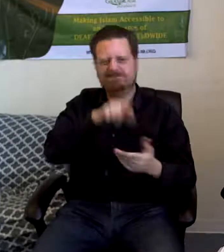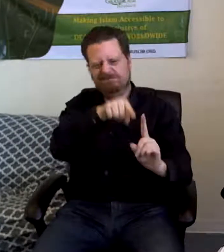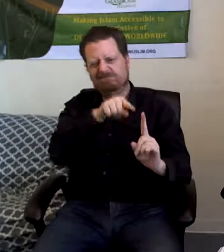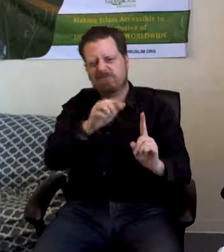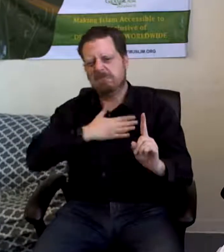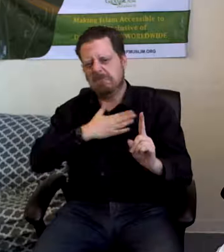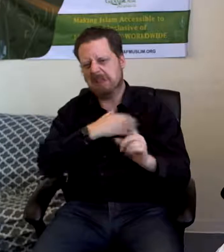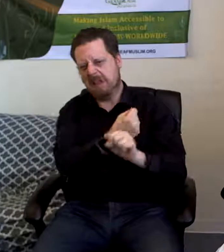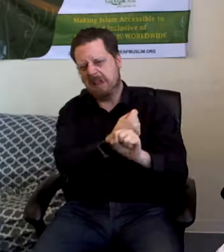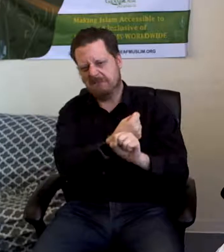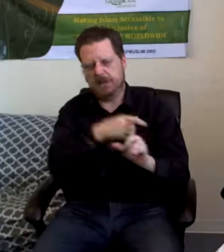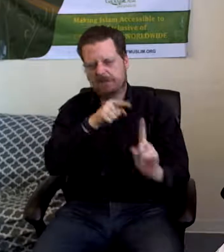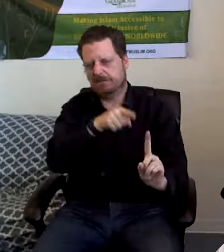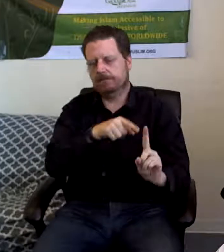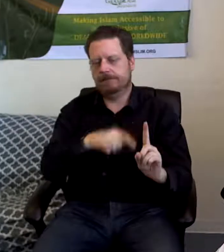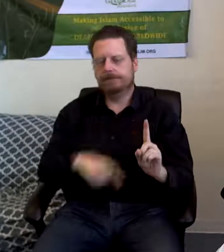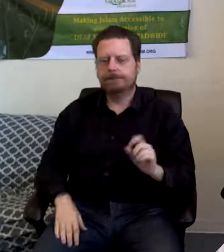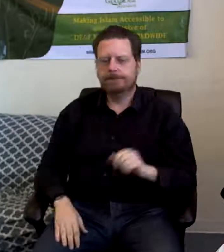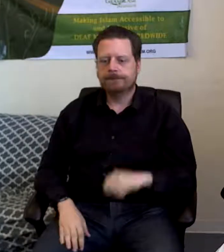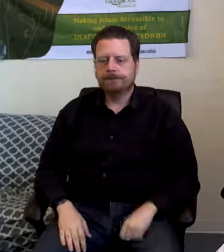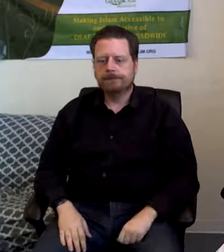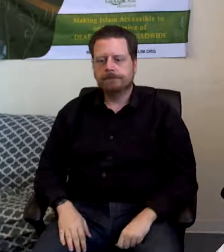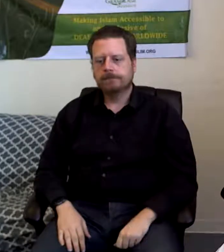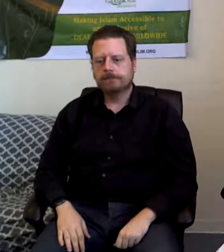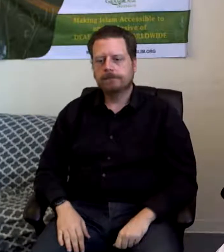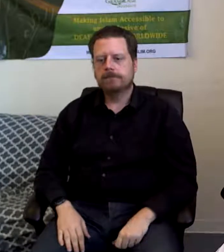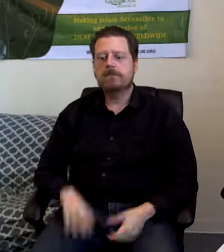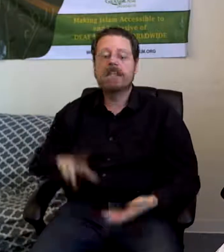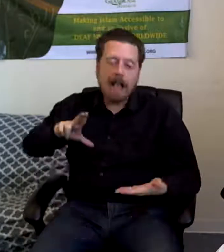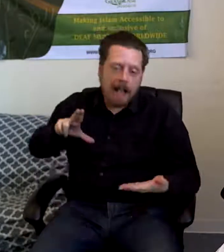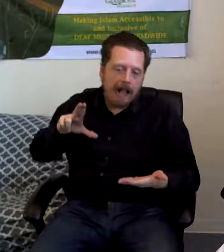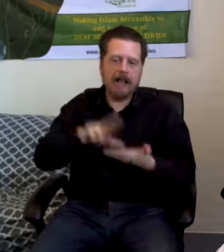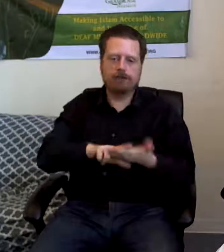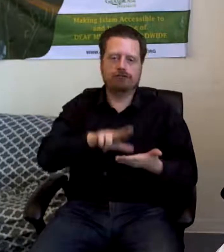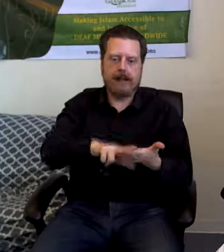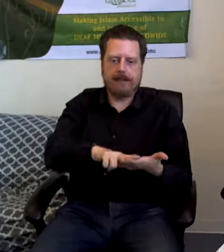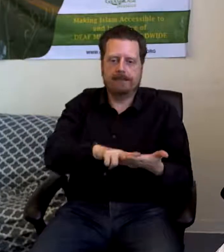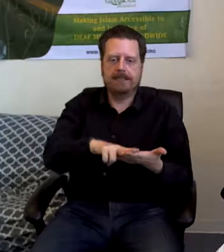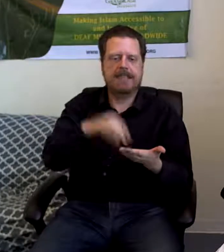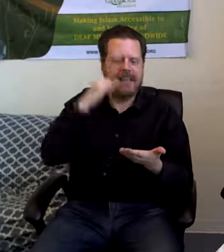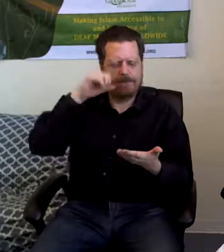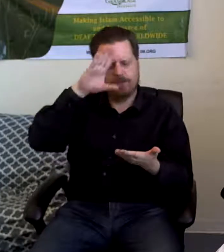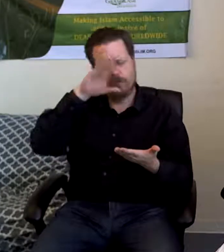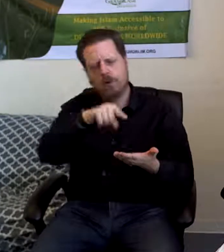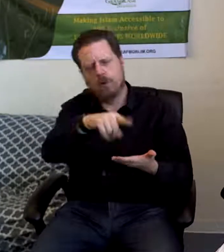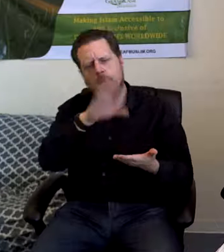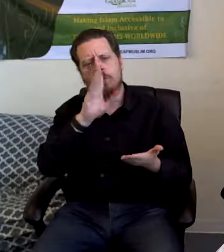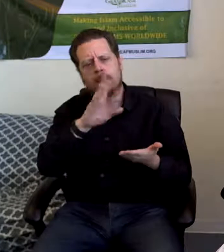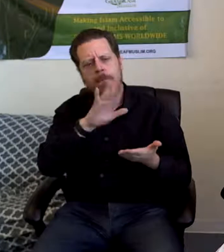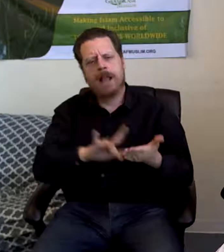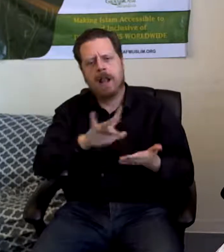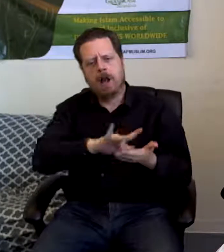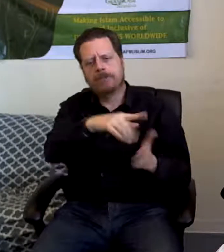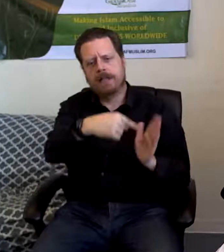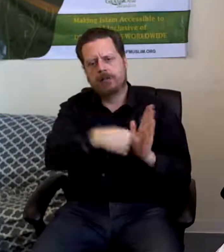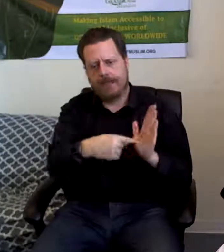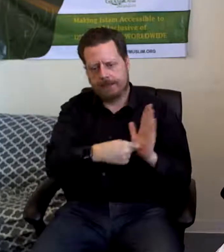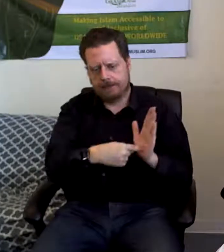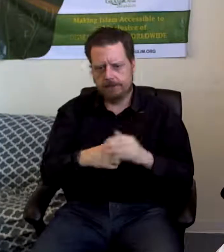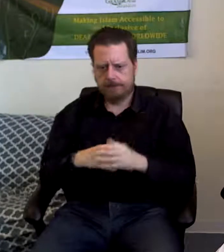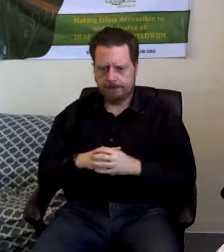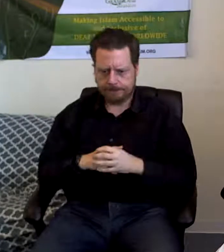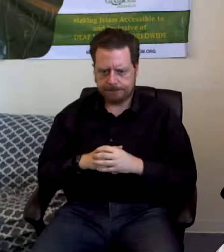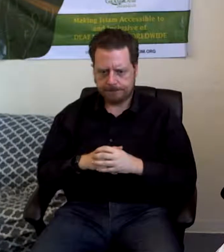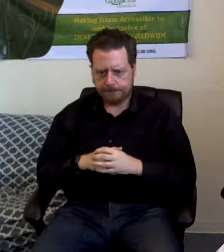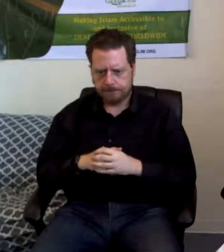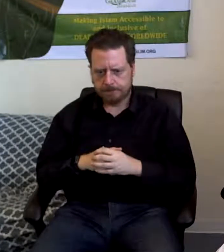hand possessed, then contract with them if you know they are good people to pay you back. Not